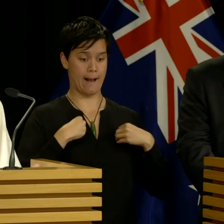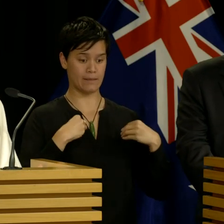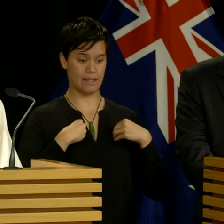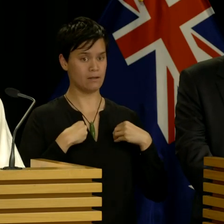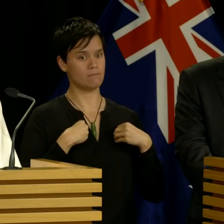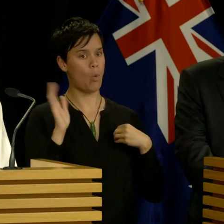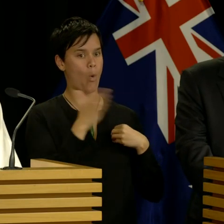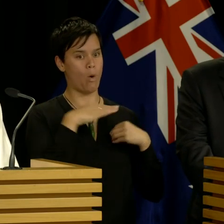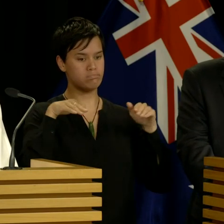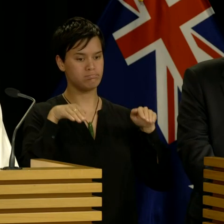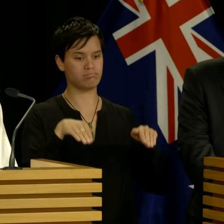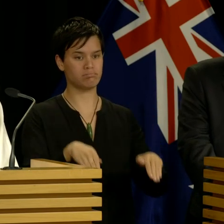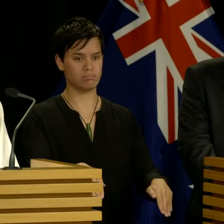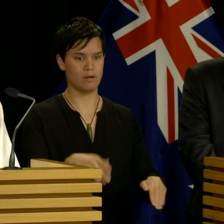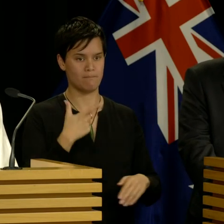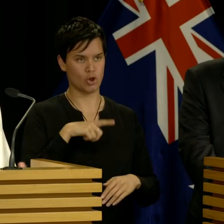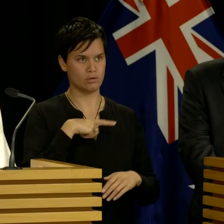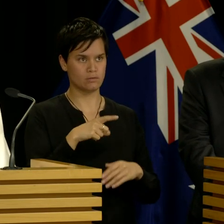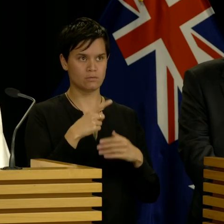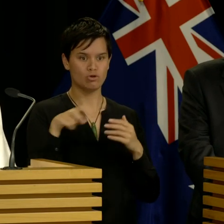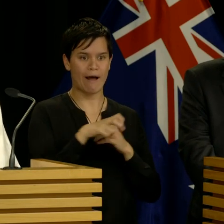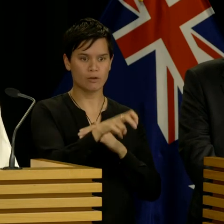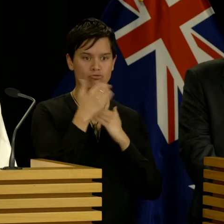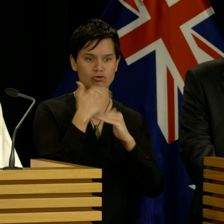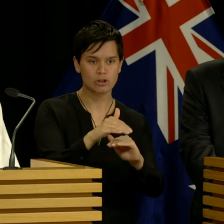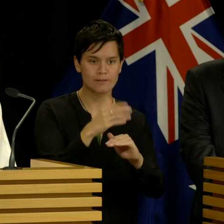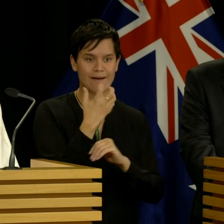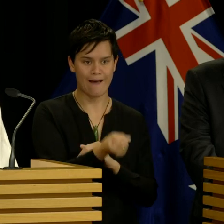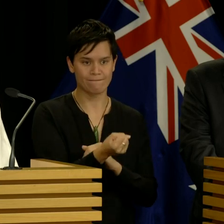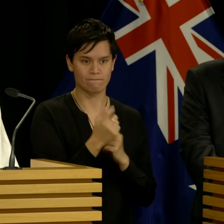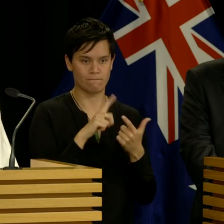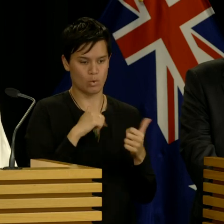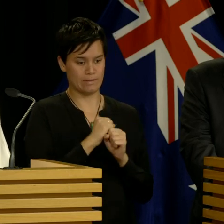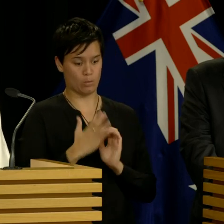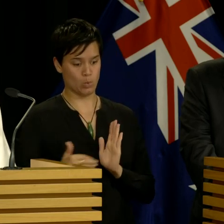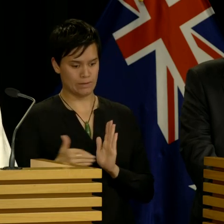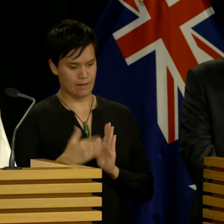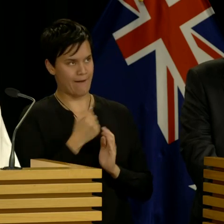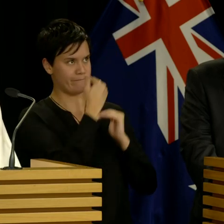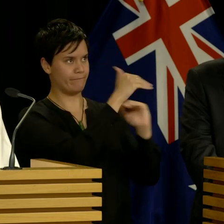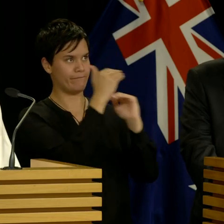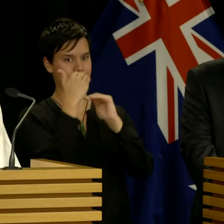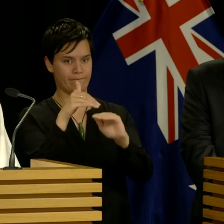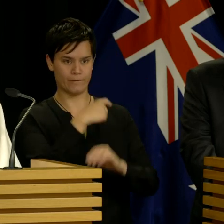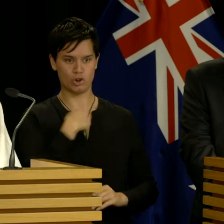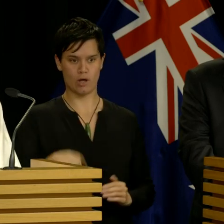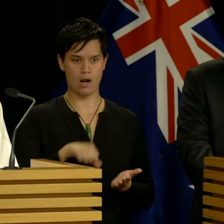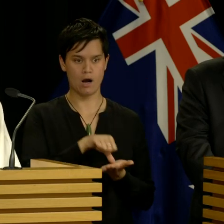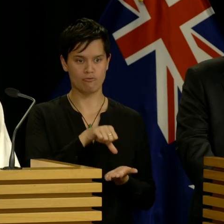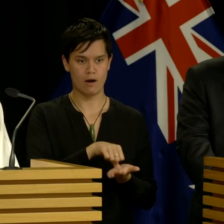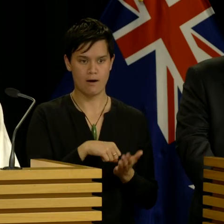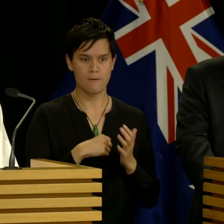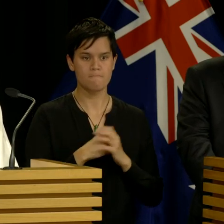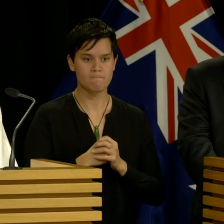travel and of course who are restricted from travel because of border controls like New Zealand's. What I've heard from Air New Zealand, they see themselves as